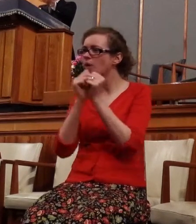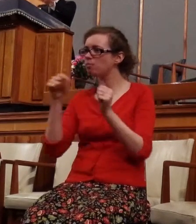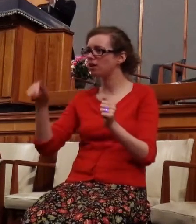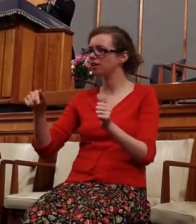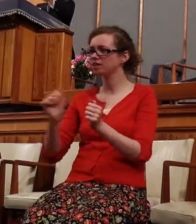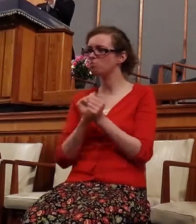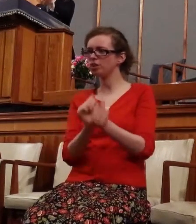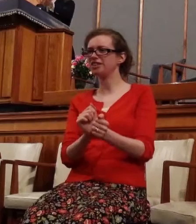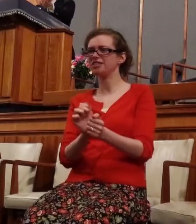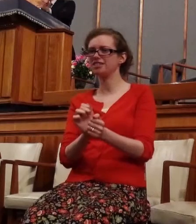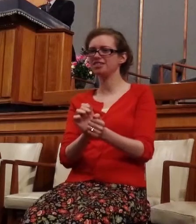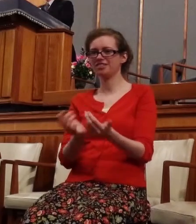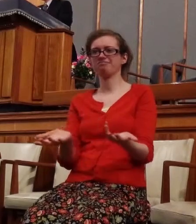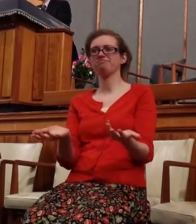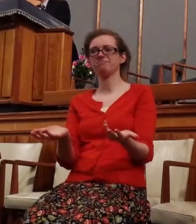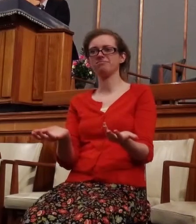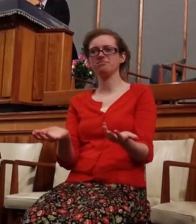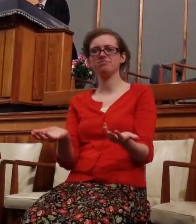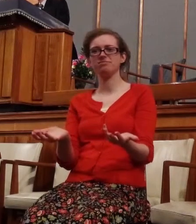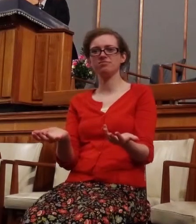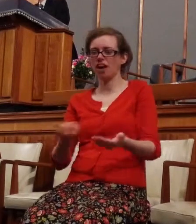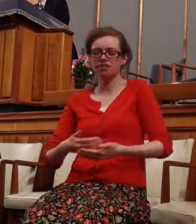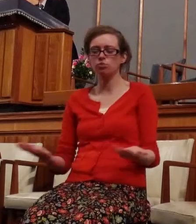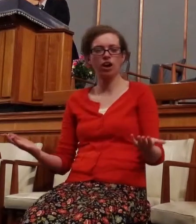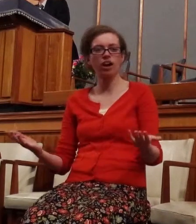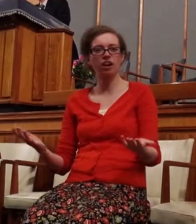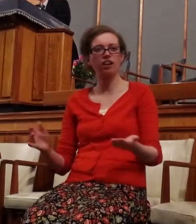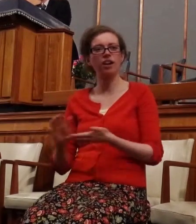this is the best place, and nothing should